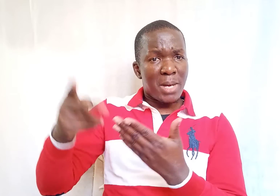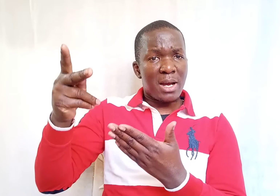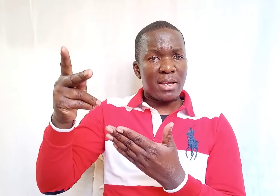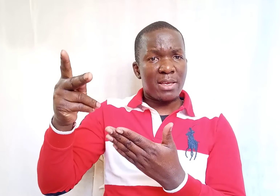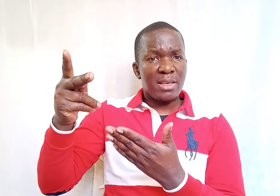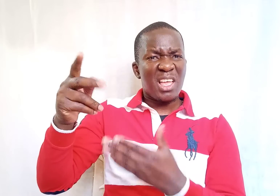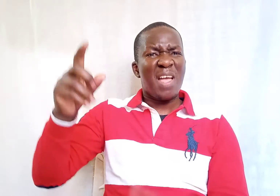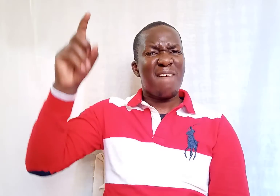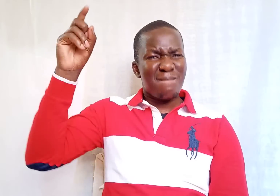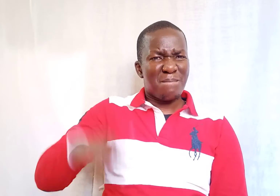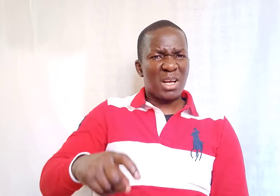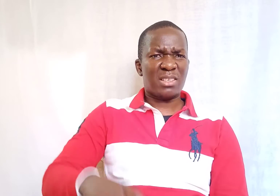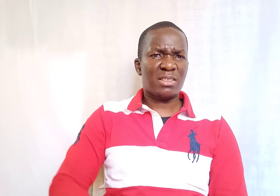buy must.